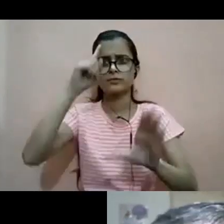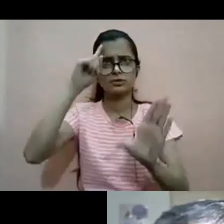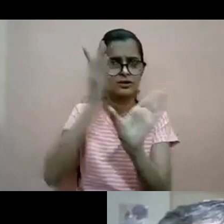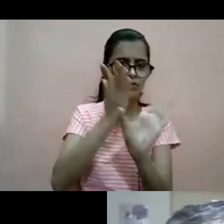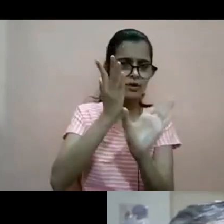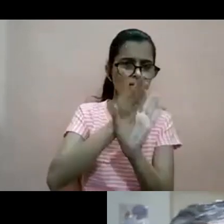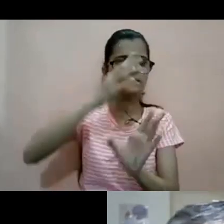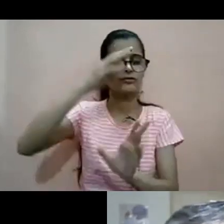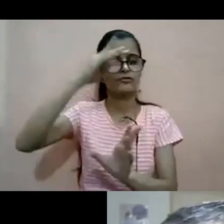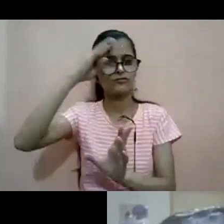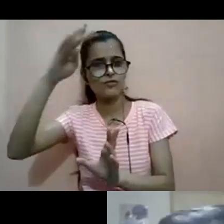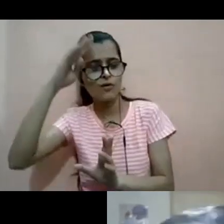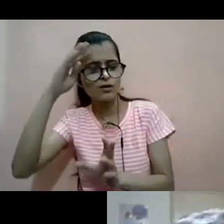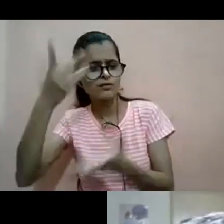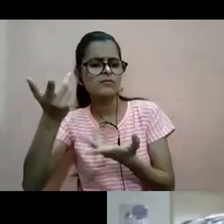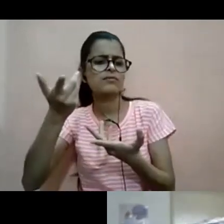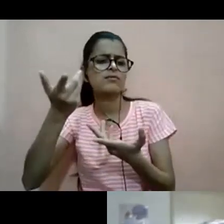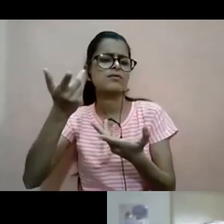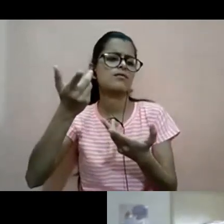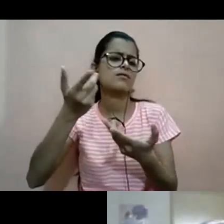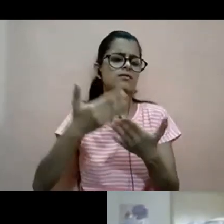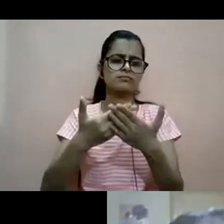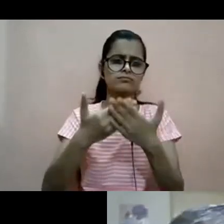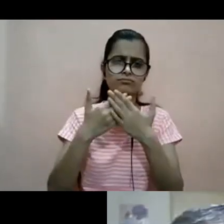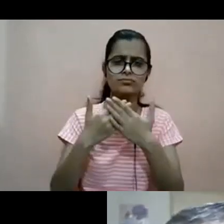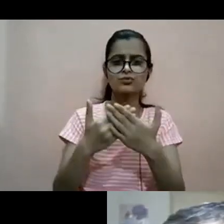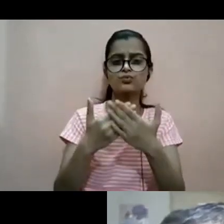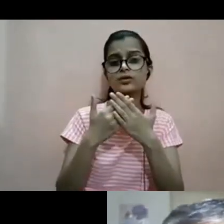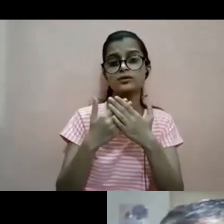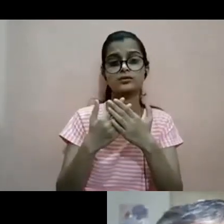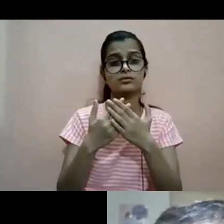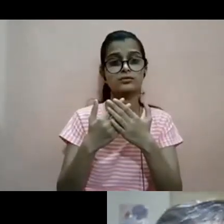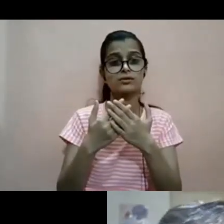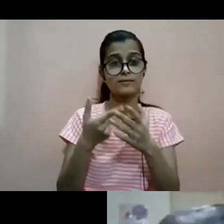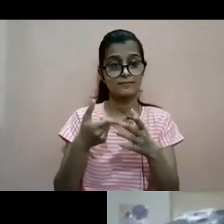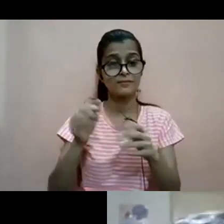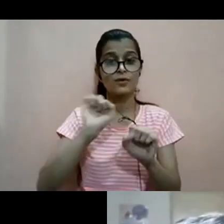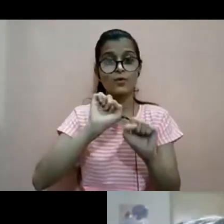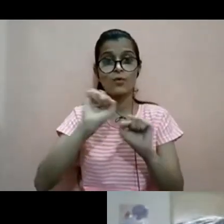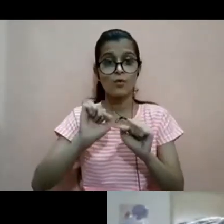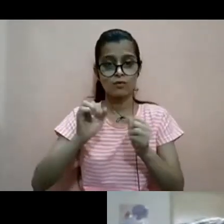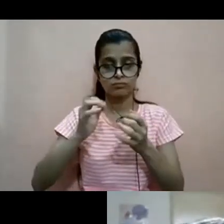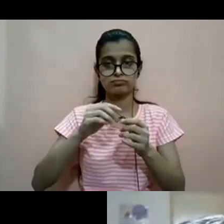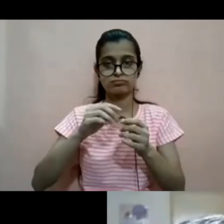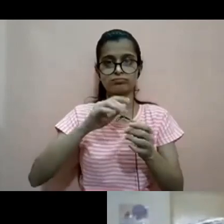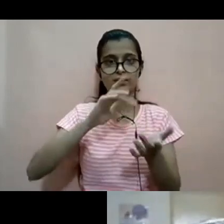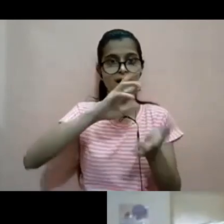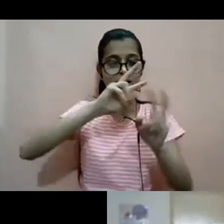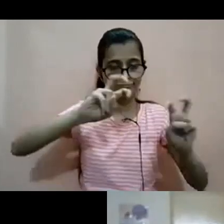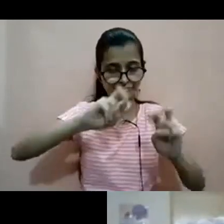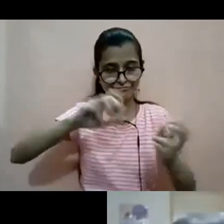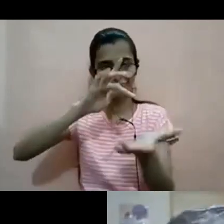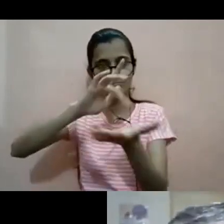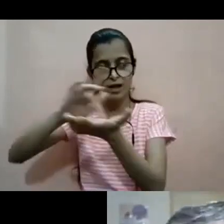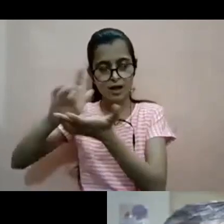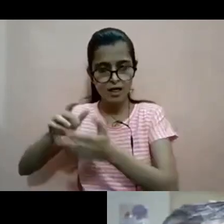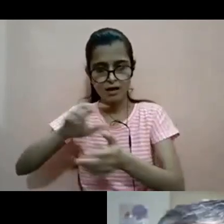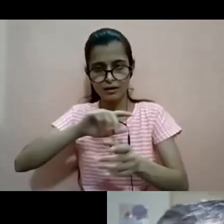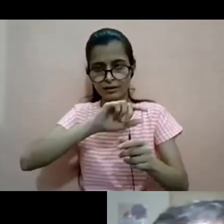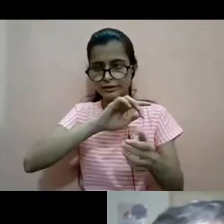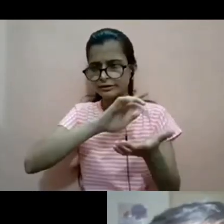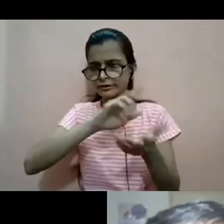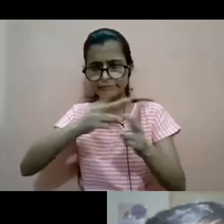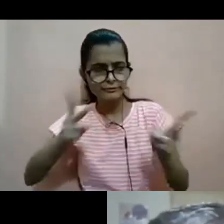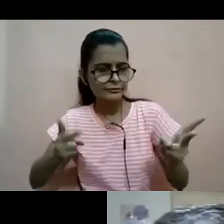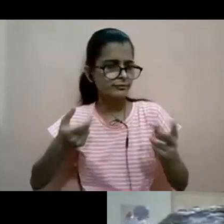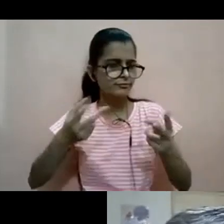philosophy, sociology, and education. His other major area of research interest is critical